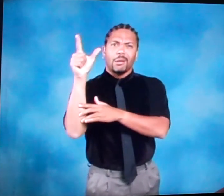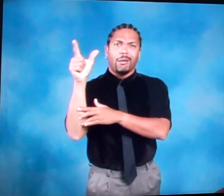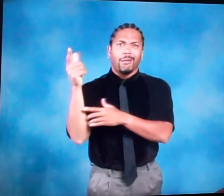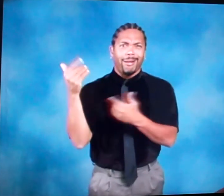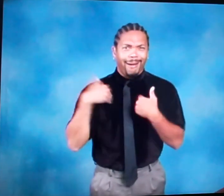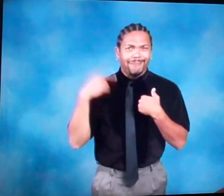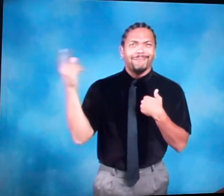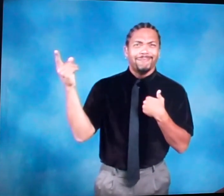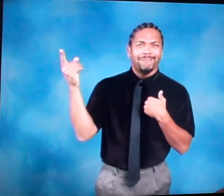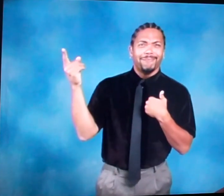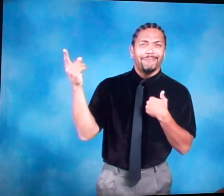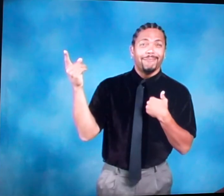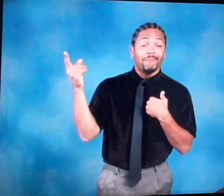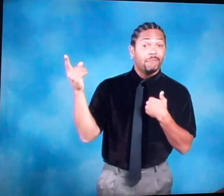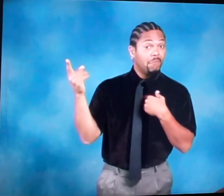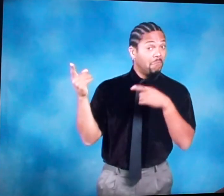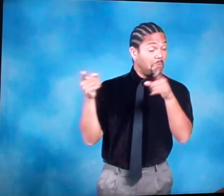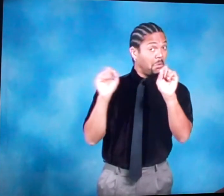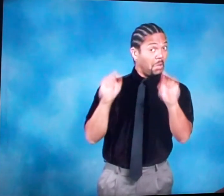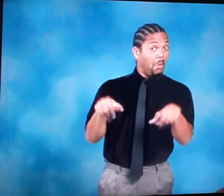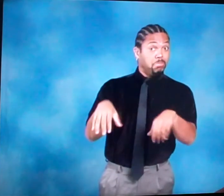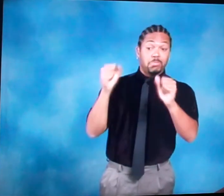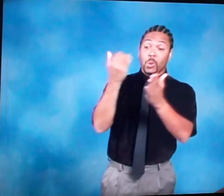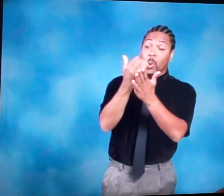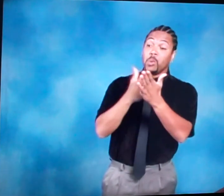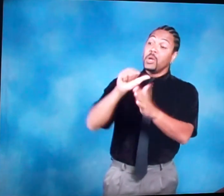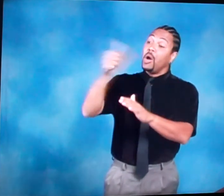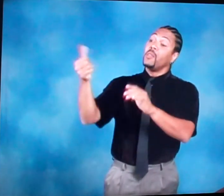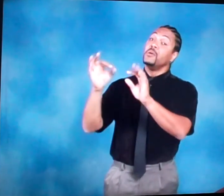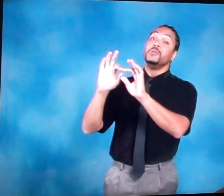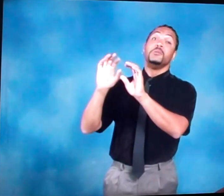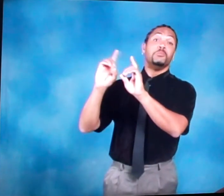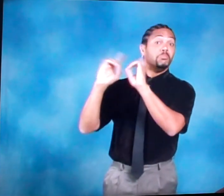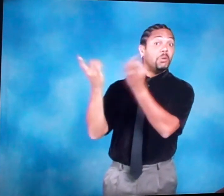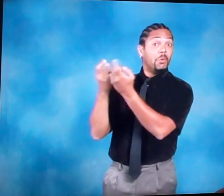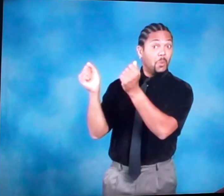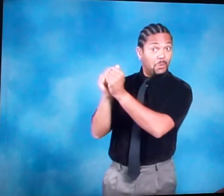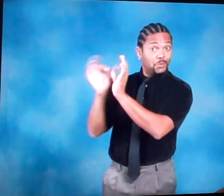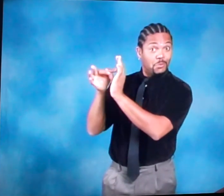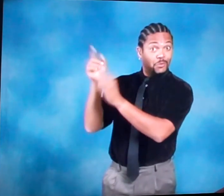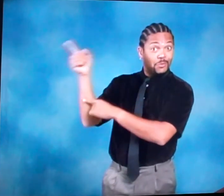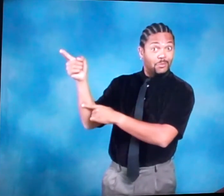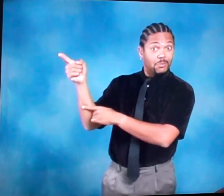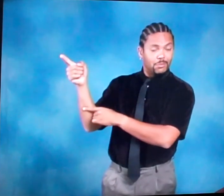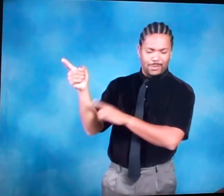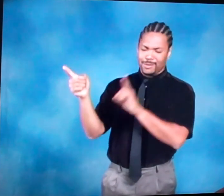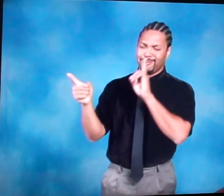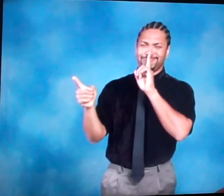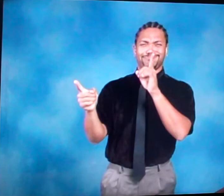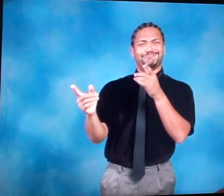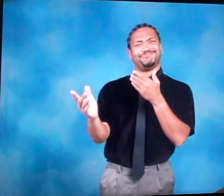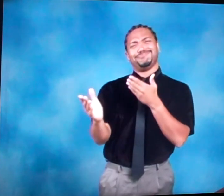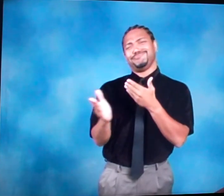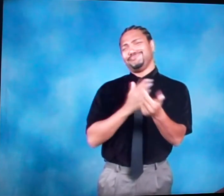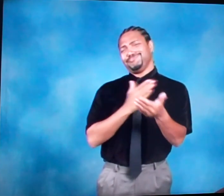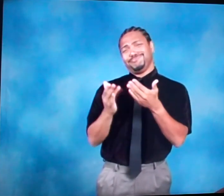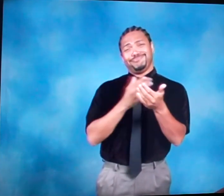studies, and the teacher actually is deaf and will sign through the class. And in the other departments there will be an